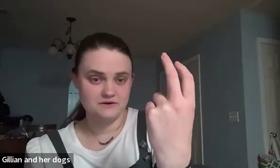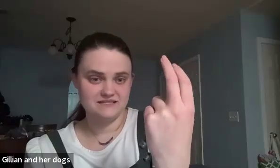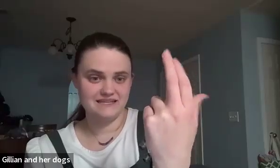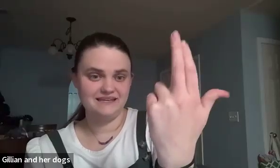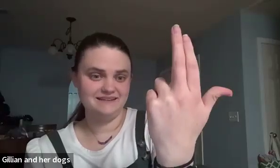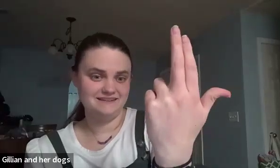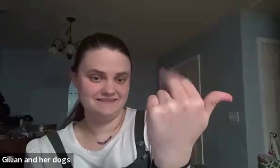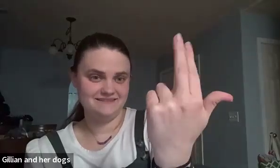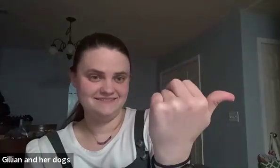13,